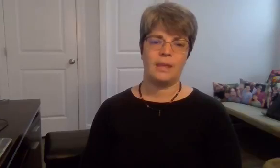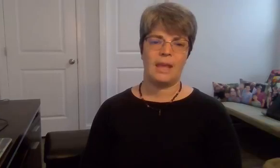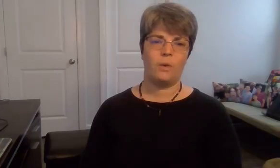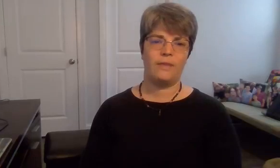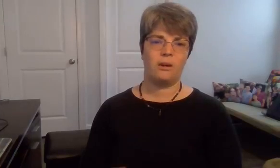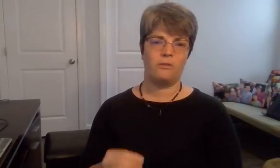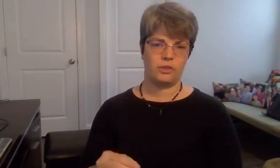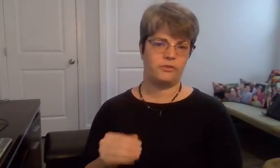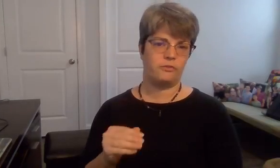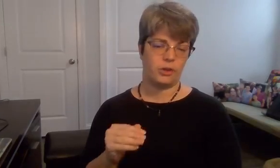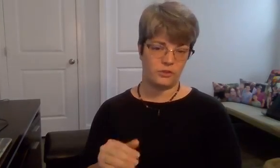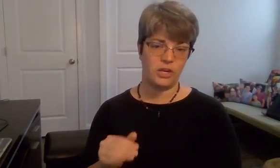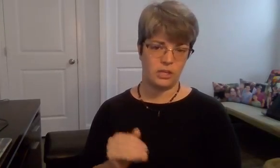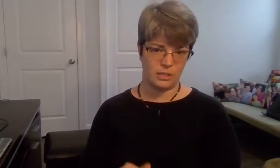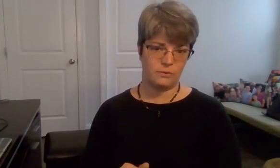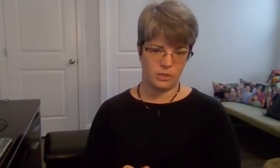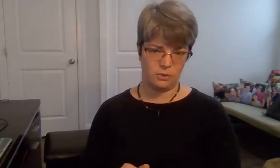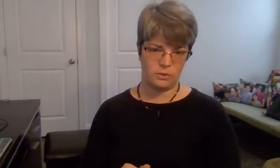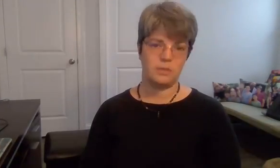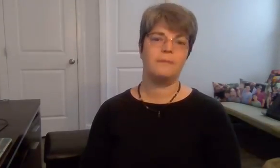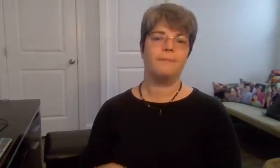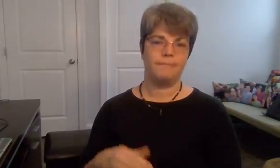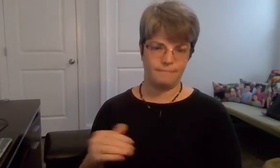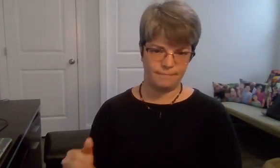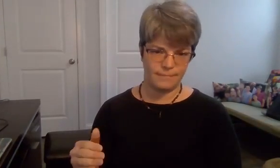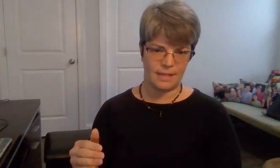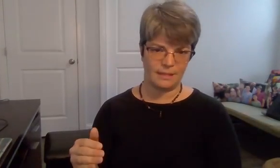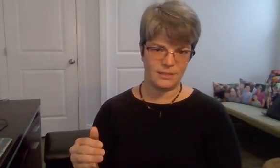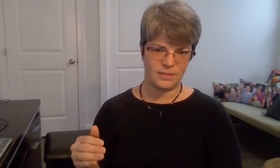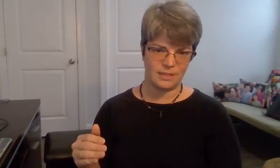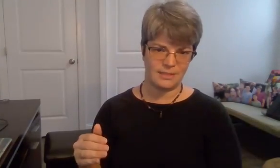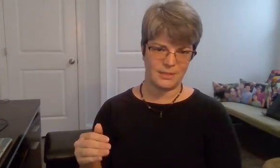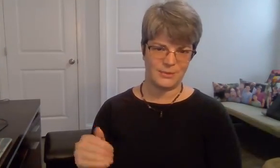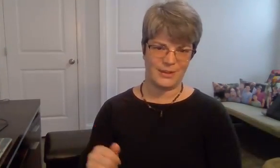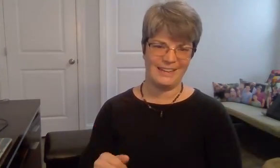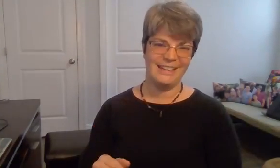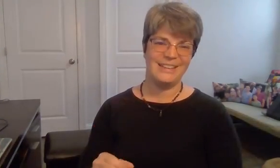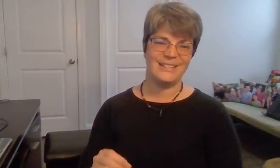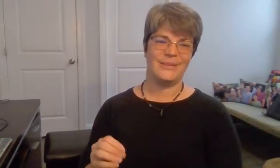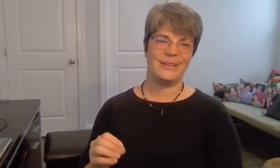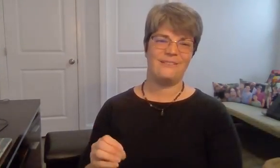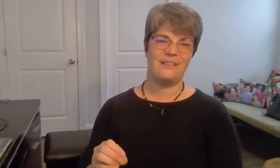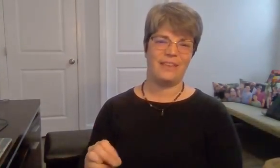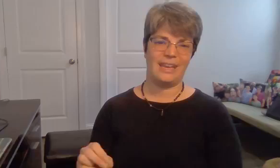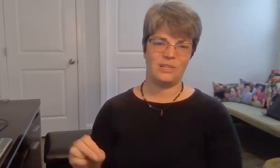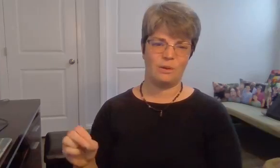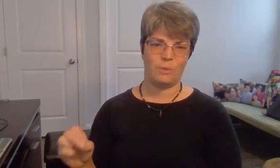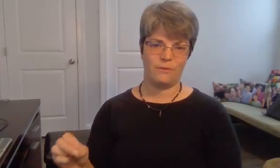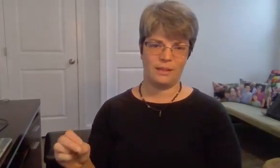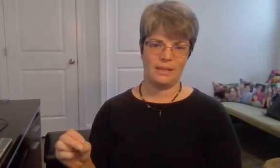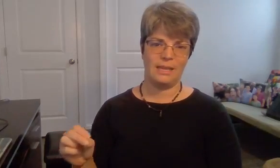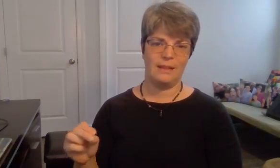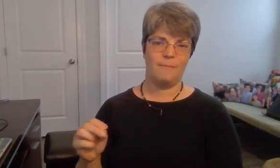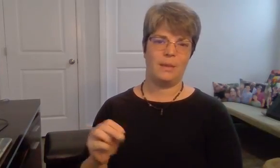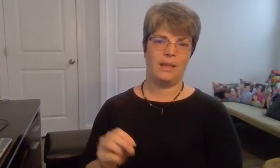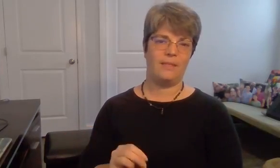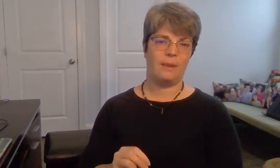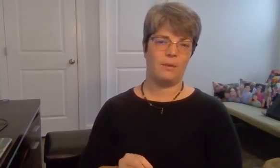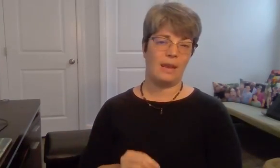And when their frustration is reduced, that leads to success, right? So even if they can't do it perfectly, but they were able